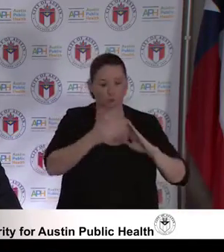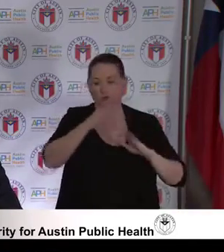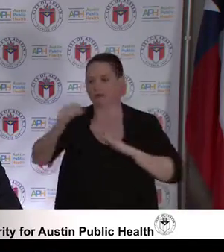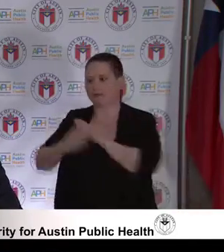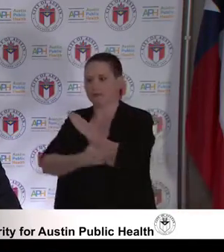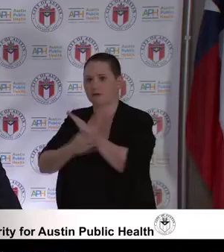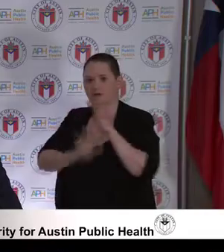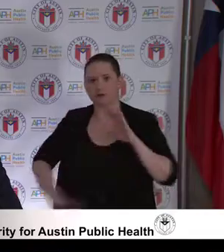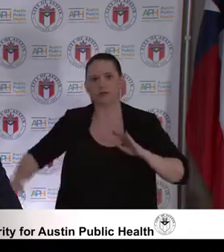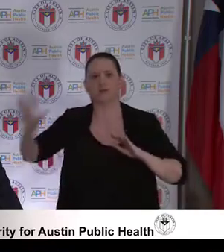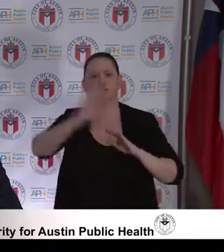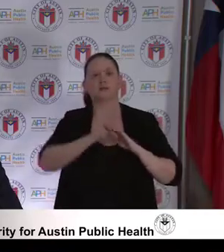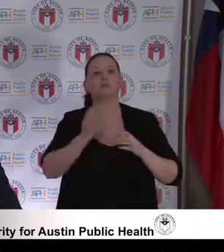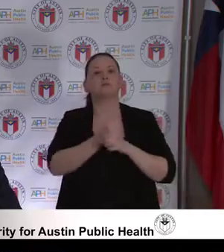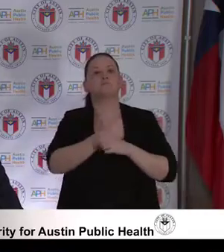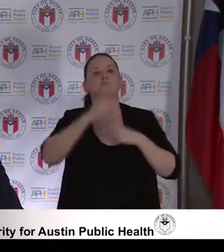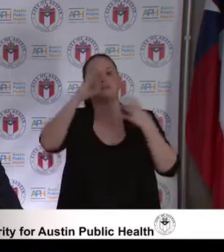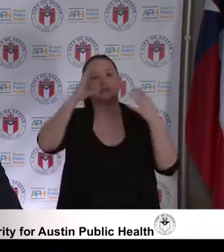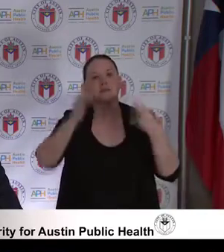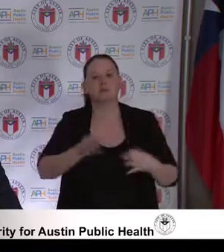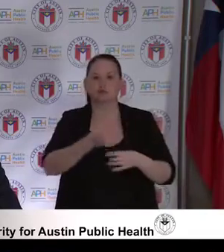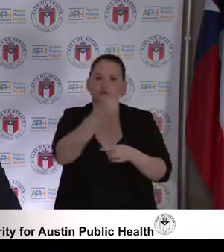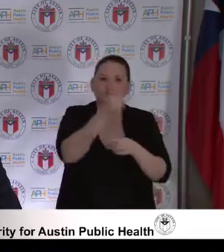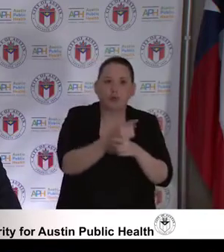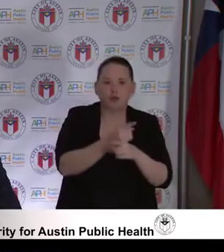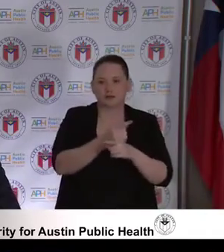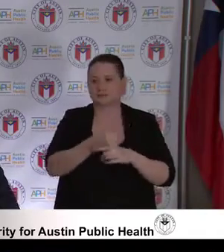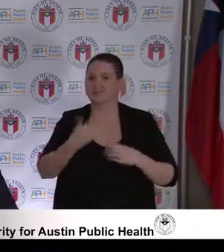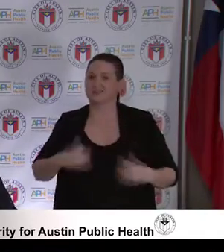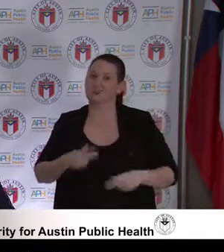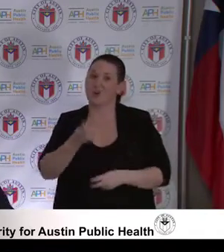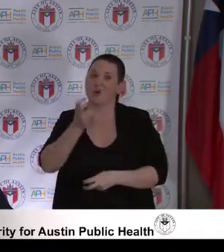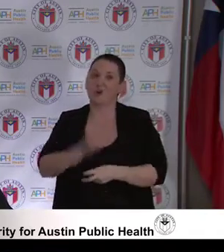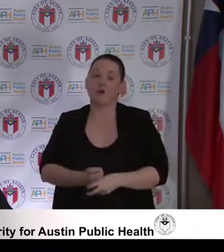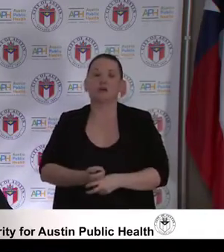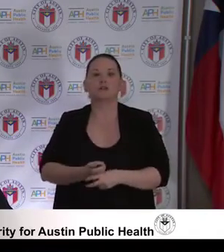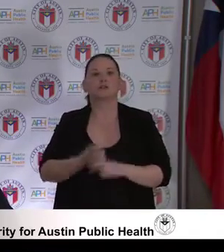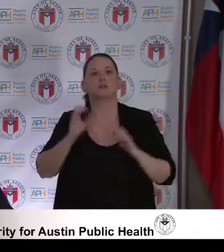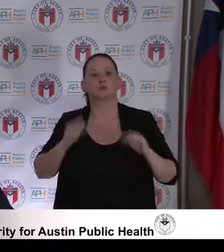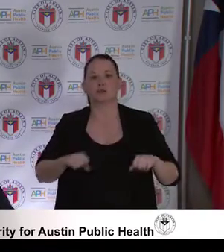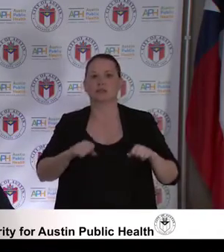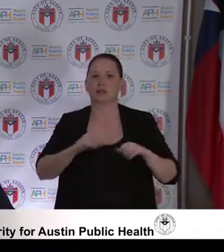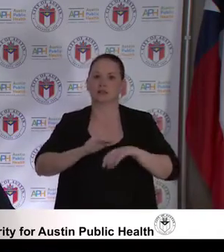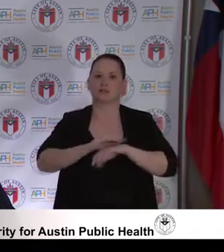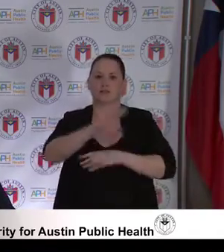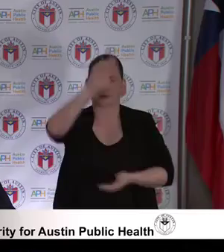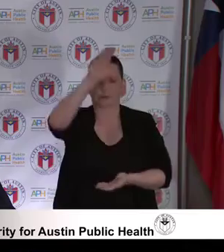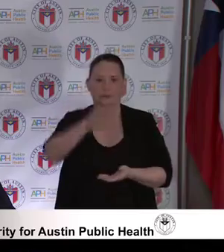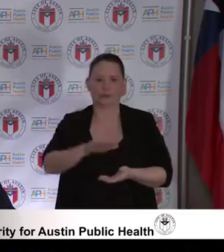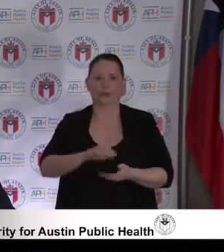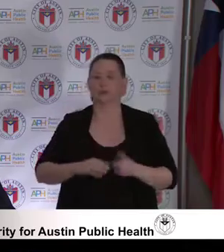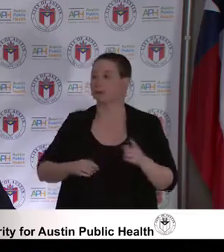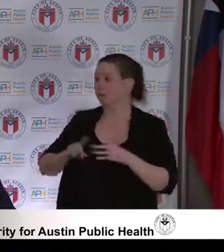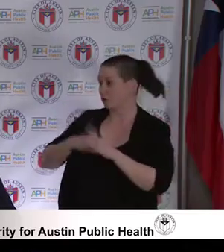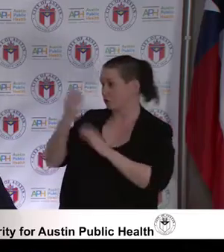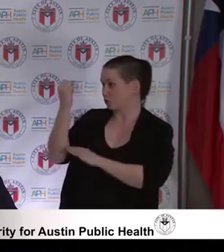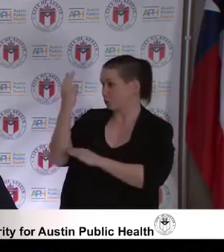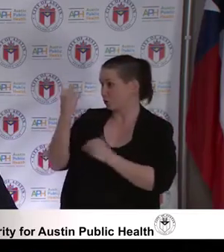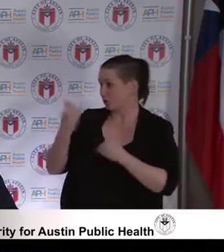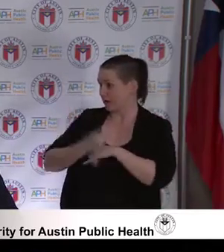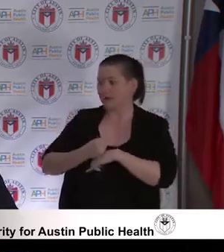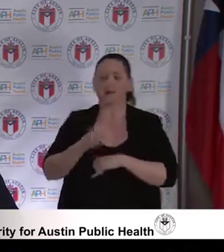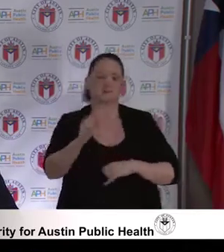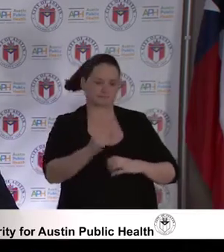country to make the right decisions, to make hard decisions so that we can flatten that curve very quickly. Takes effect at noon today? Noon today.